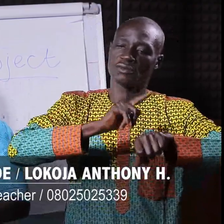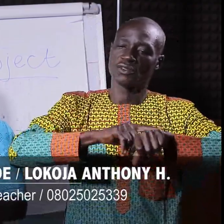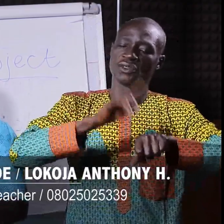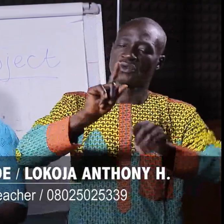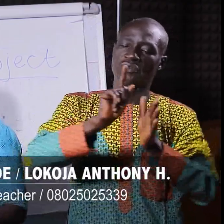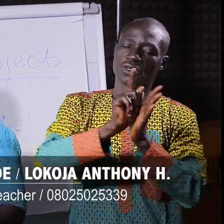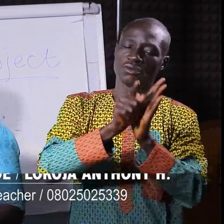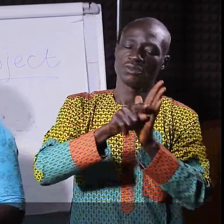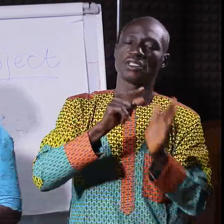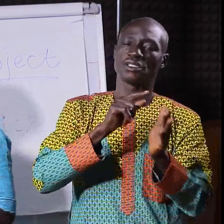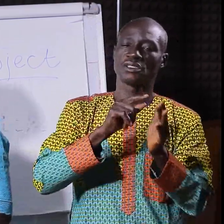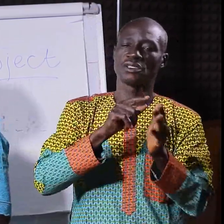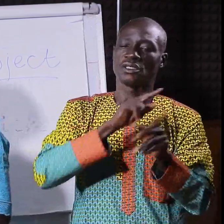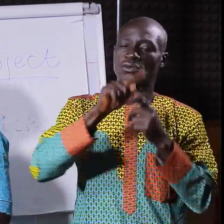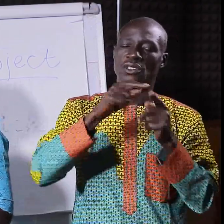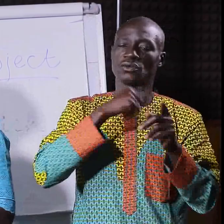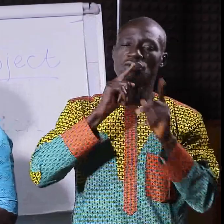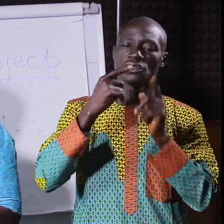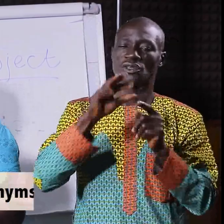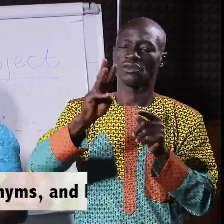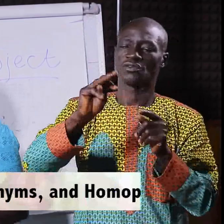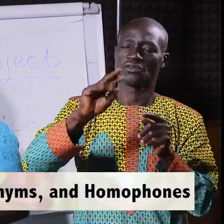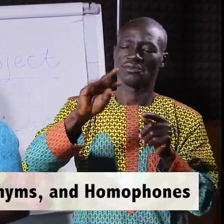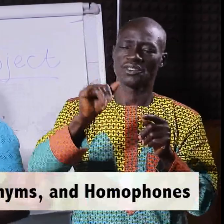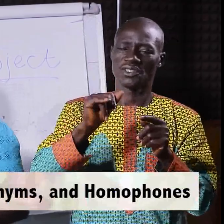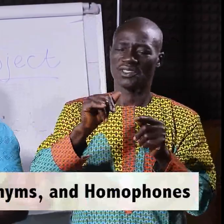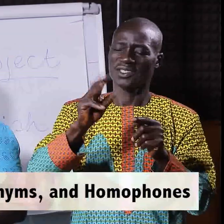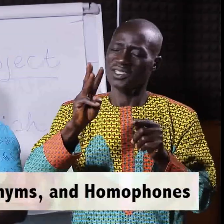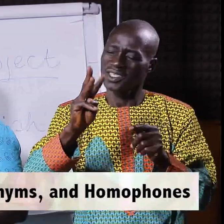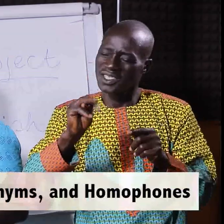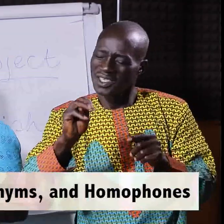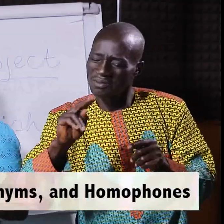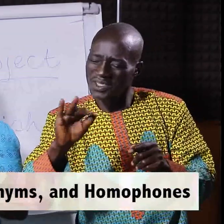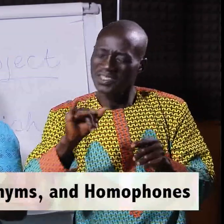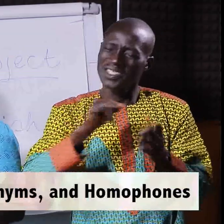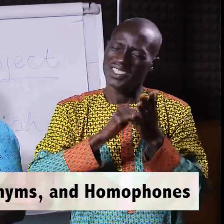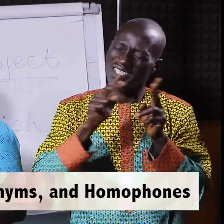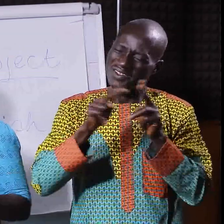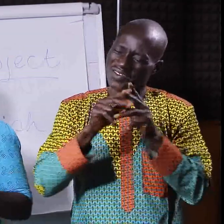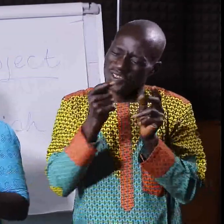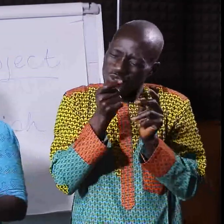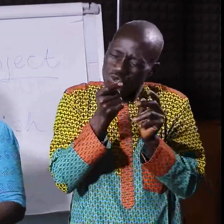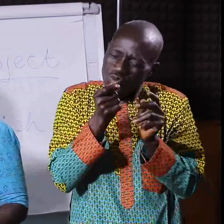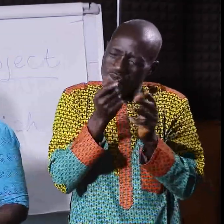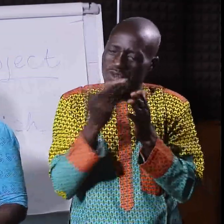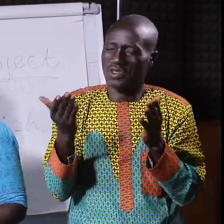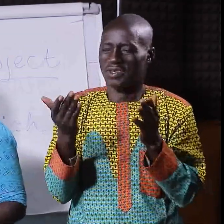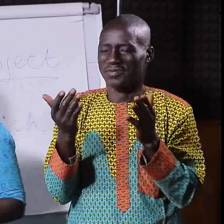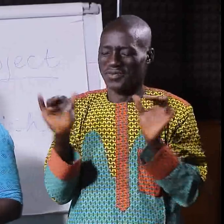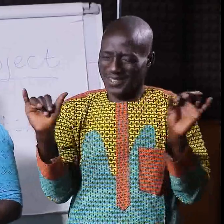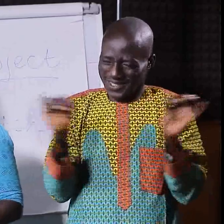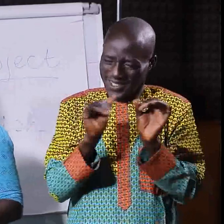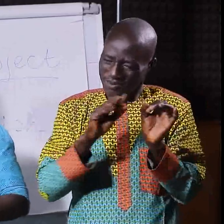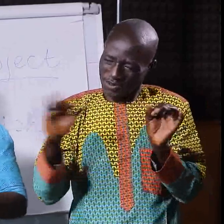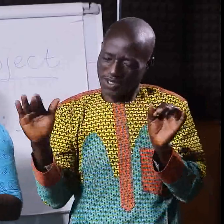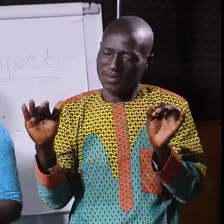2 minutes, 3 minutes. But when we say something is minute, it means it is very small, very tiny. And